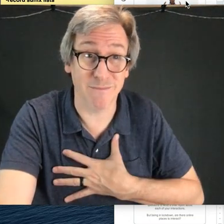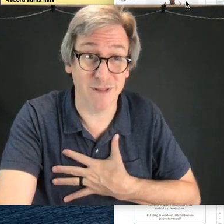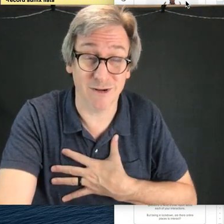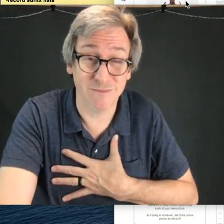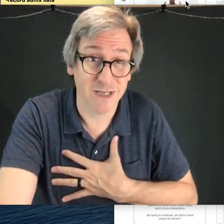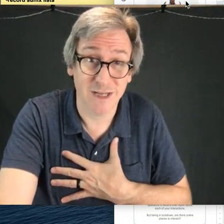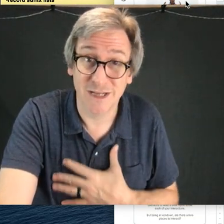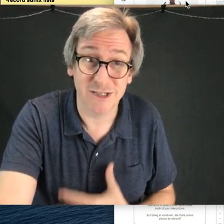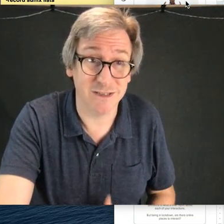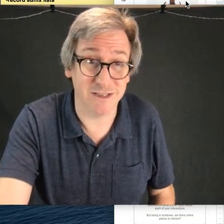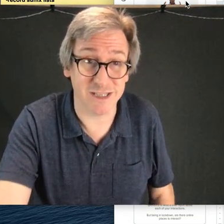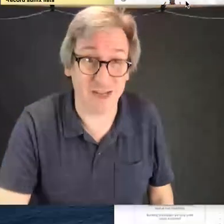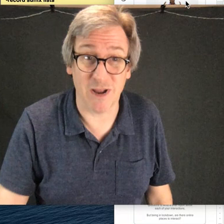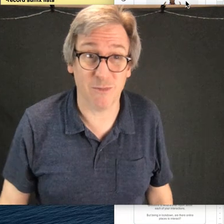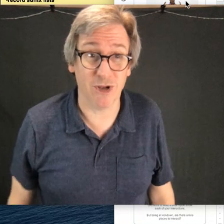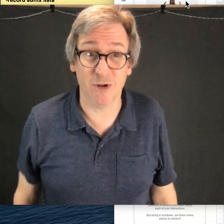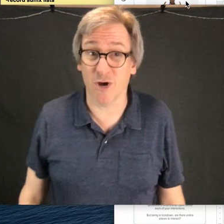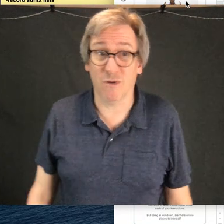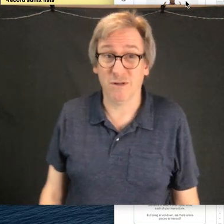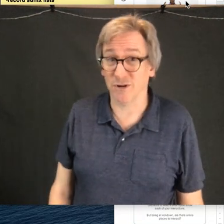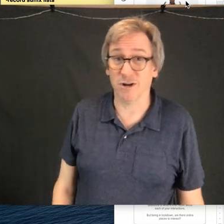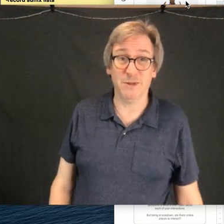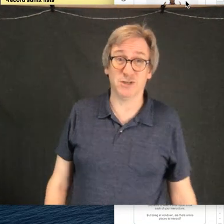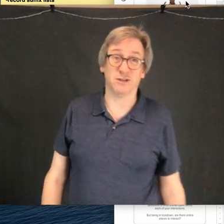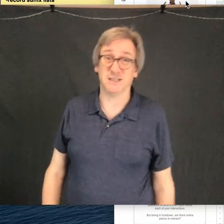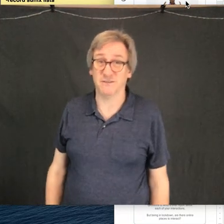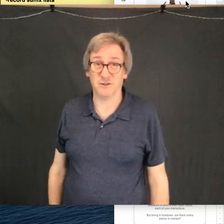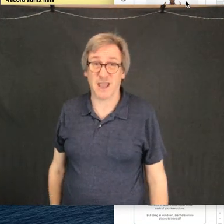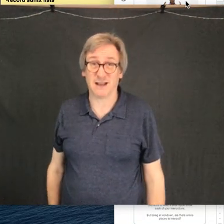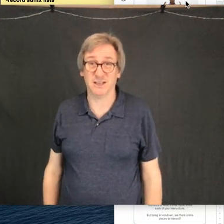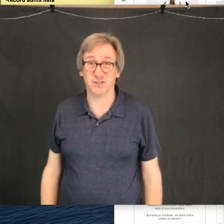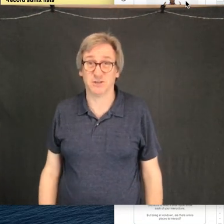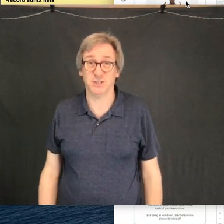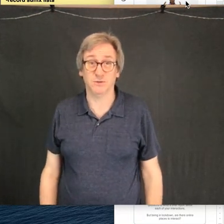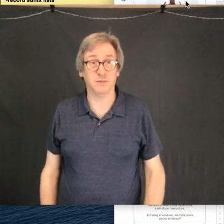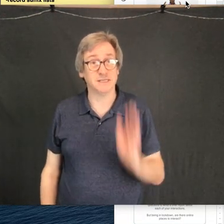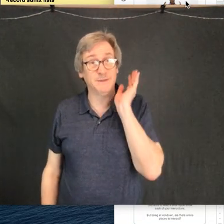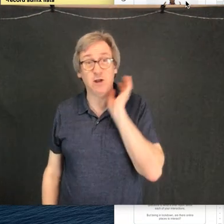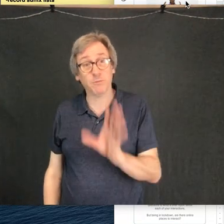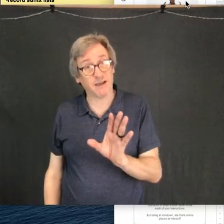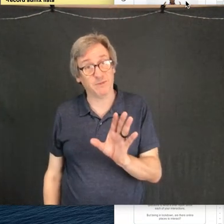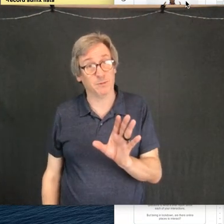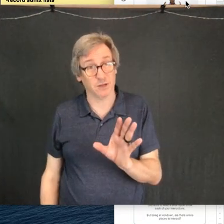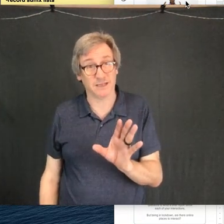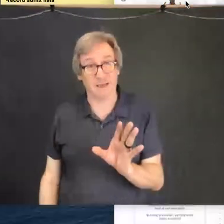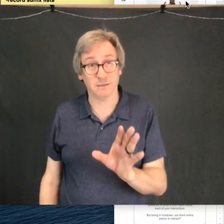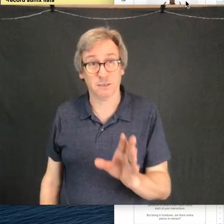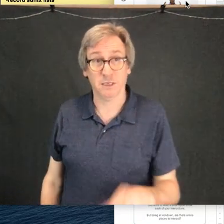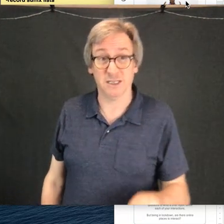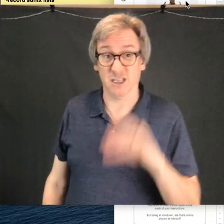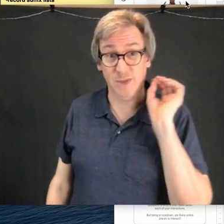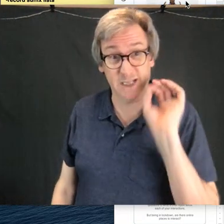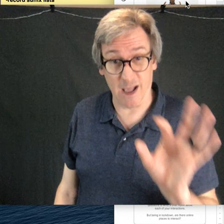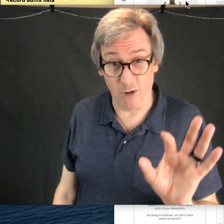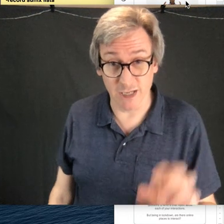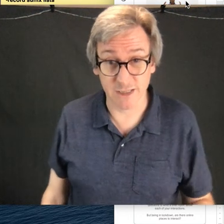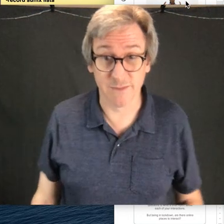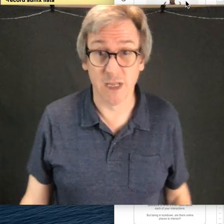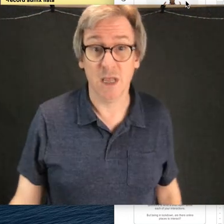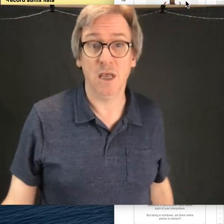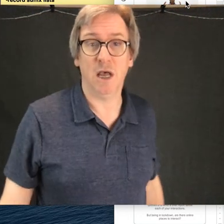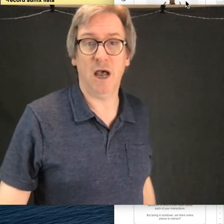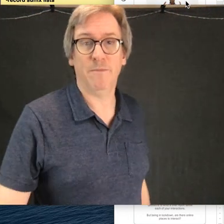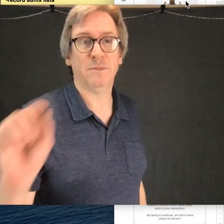time. Just like anywhere you go, they're going to be jerks. And if they act like a jerk to you, doesn't mean all deaf people are like that. It just means that one